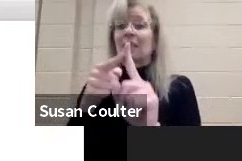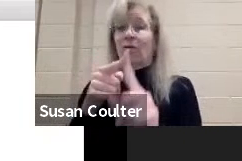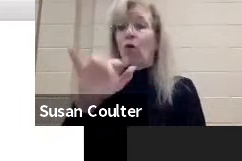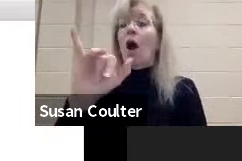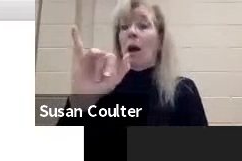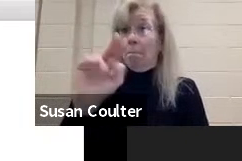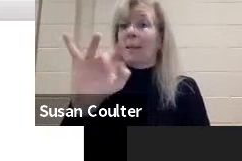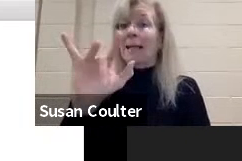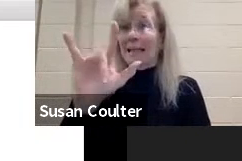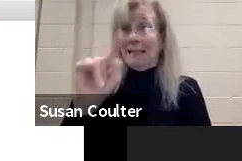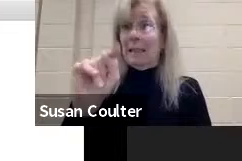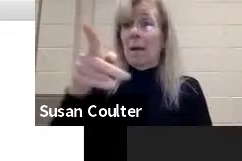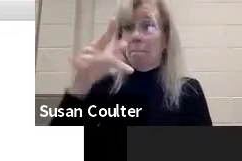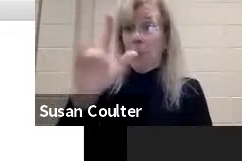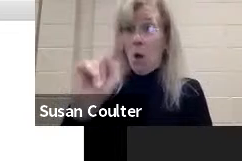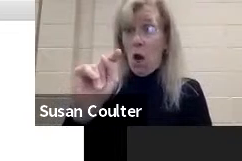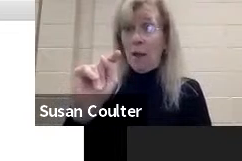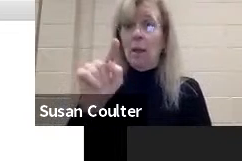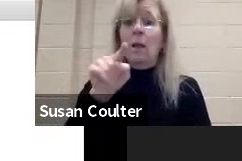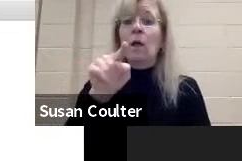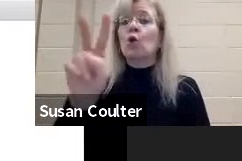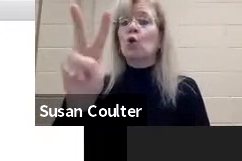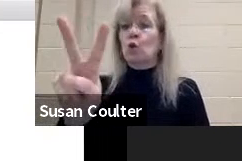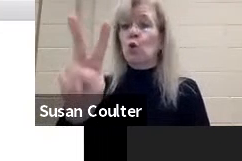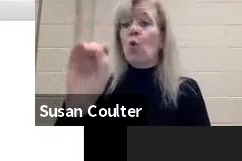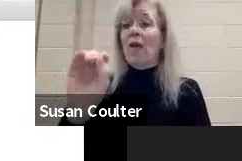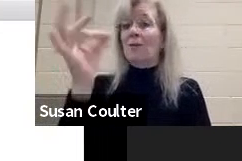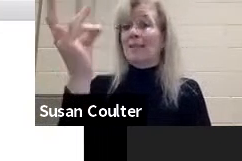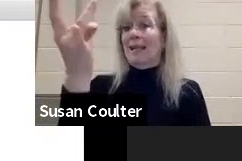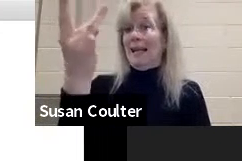This is from Instant Pot